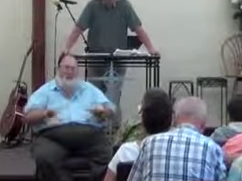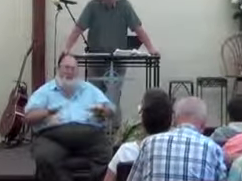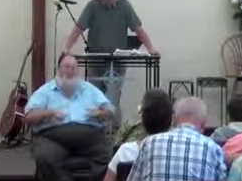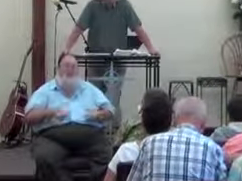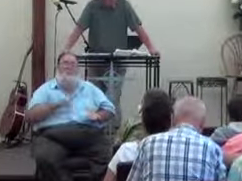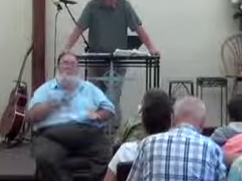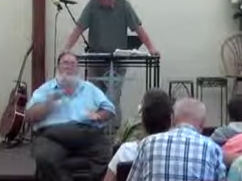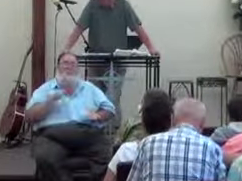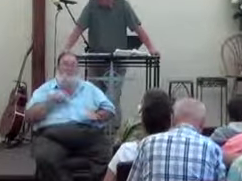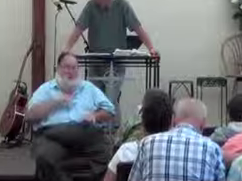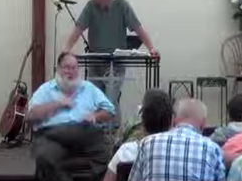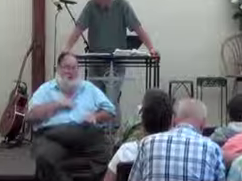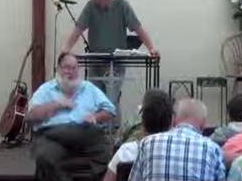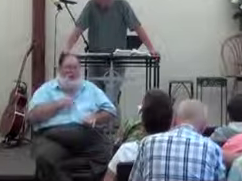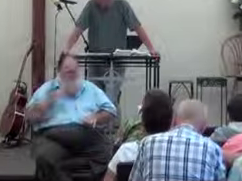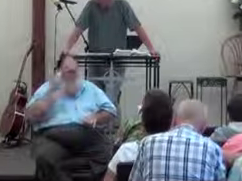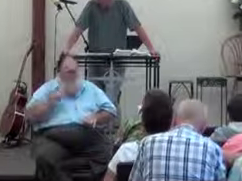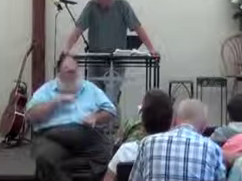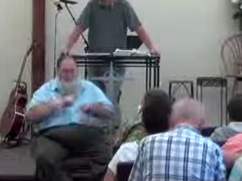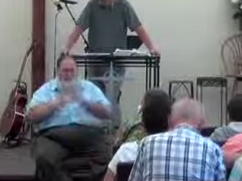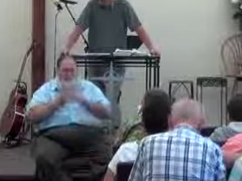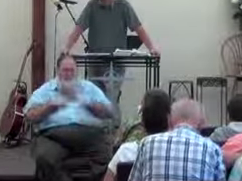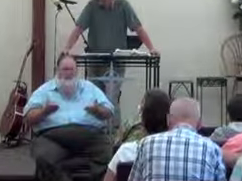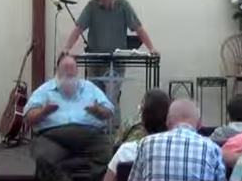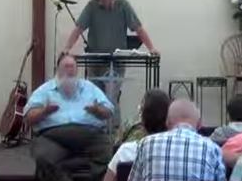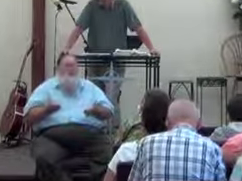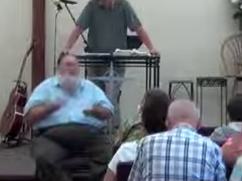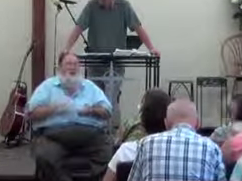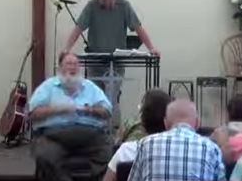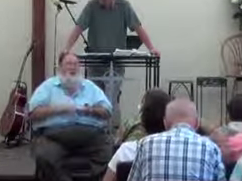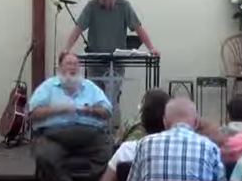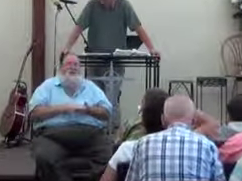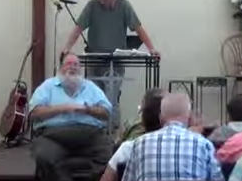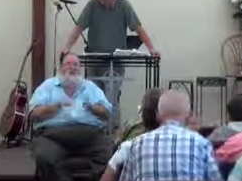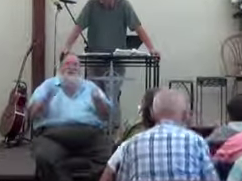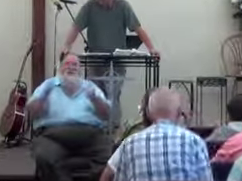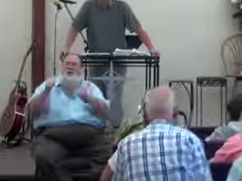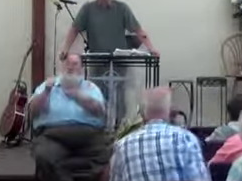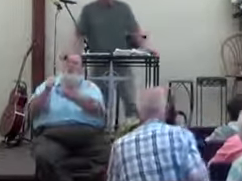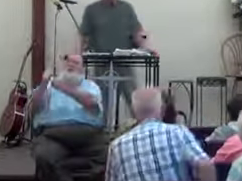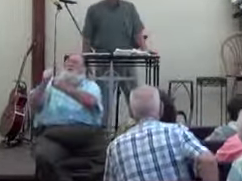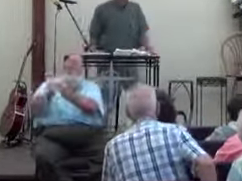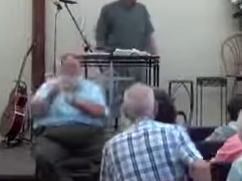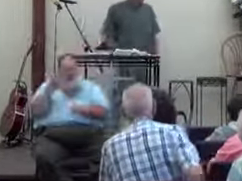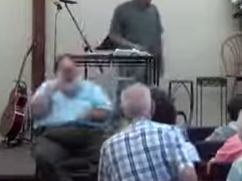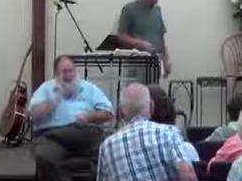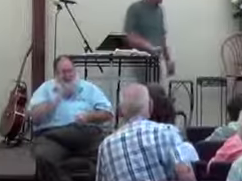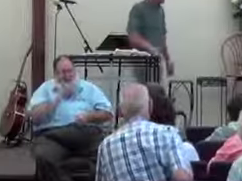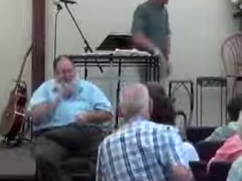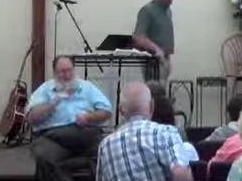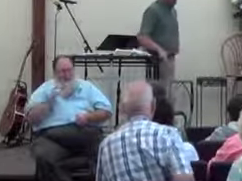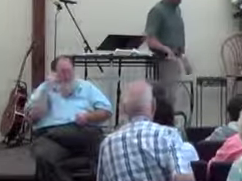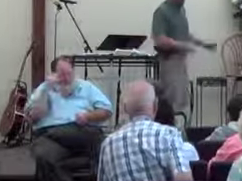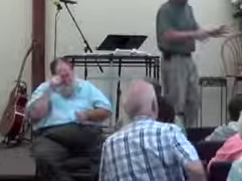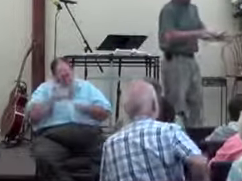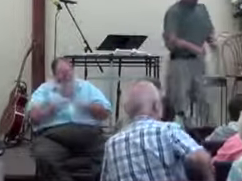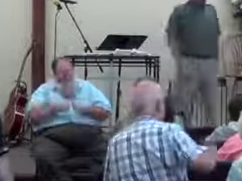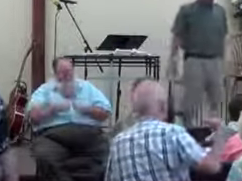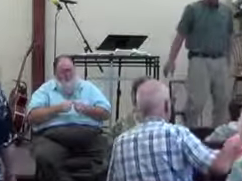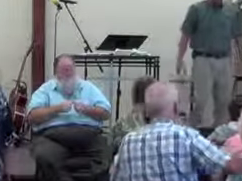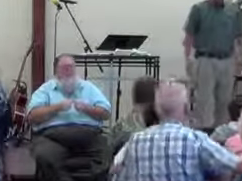are, and I know that we can turn some things around and get back on the track for God, because I've seen a lot out there. I remember visiting China and going